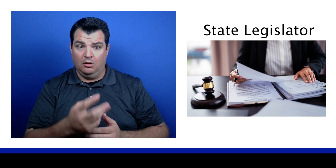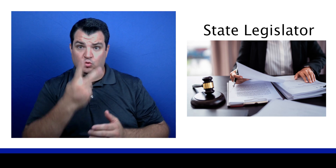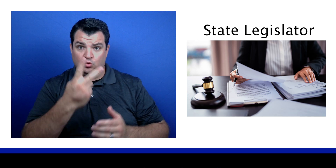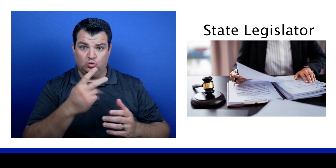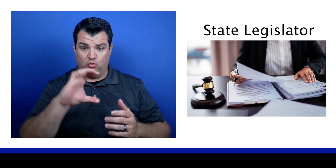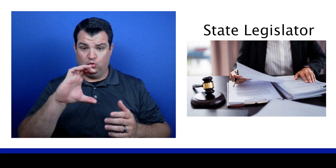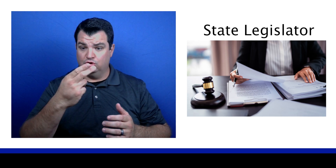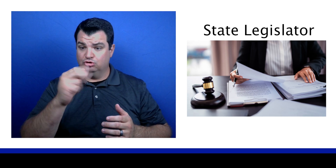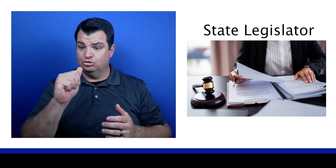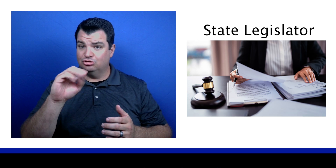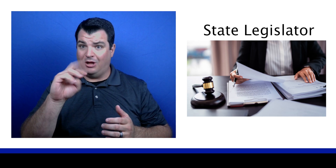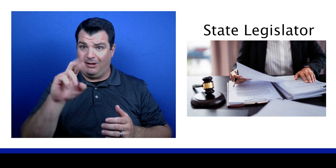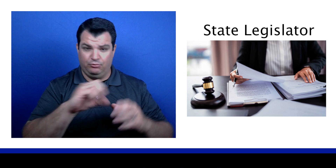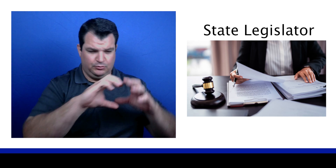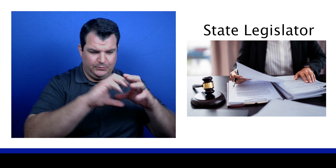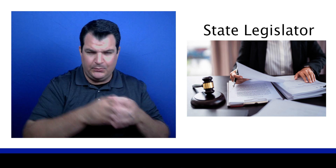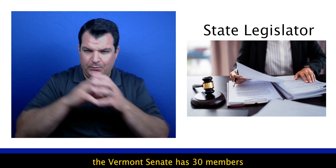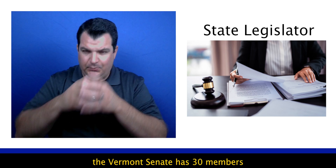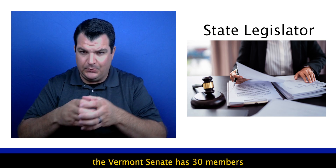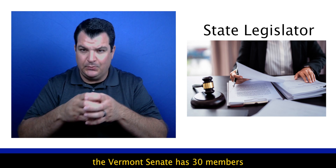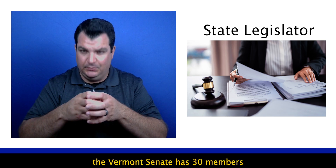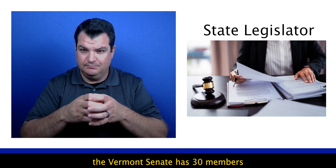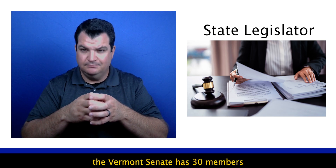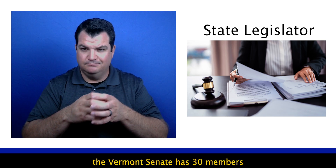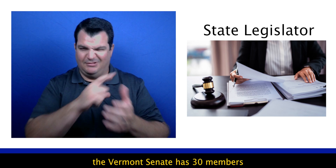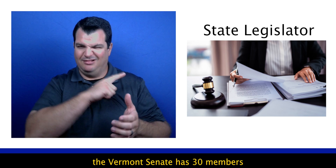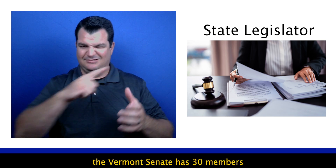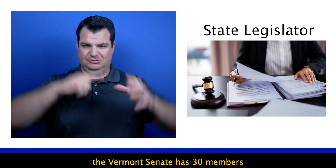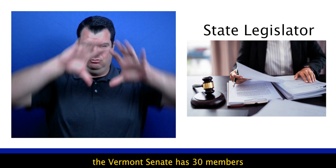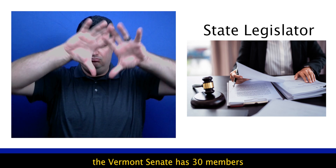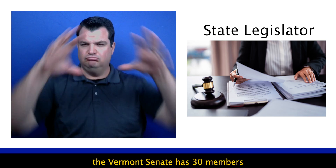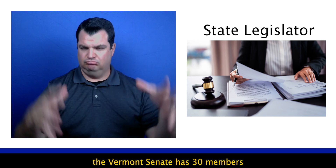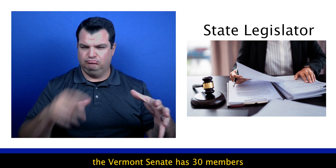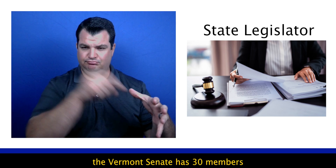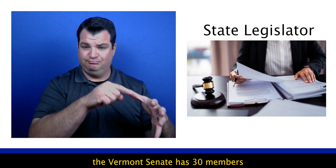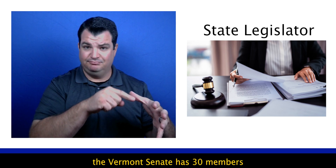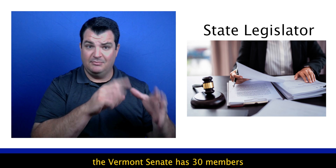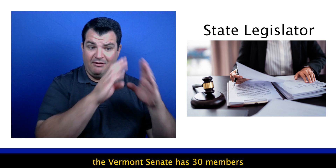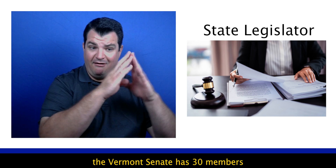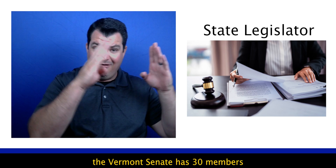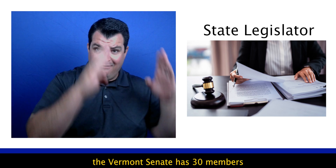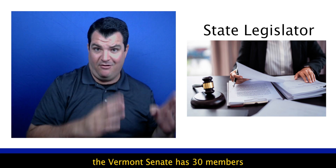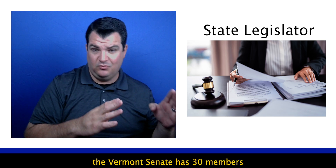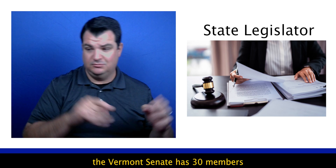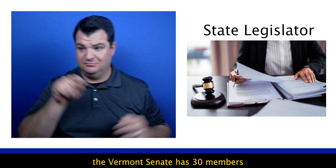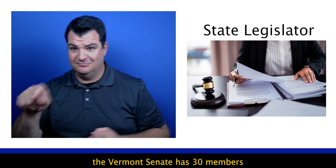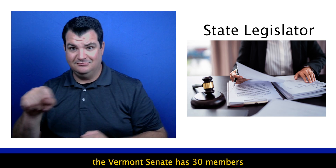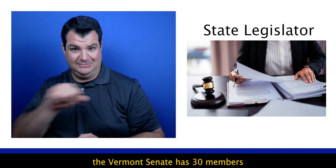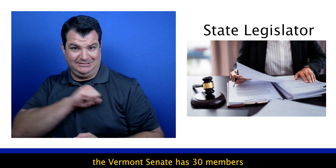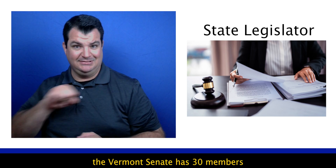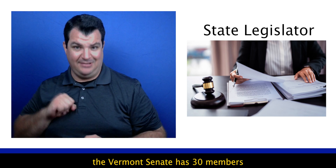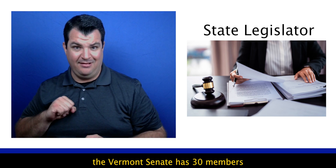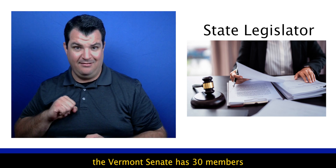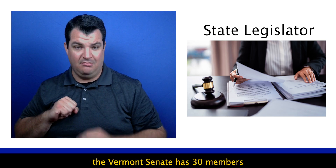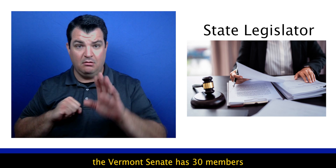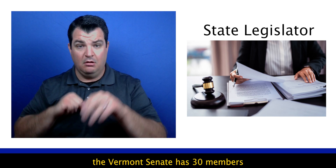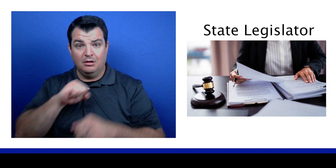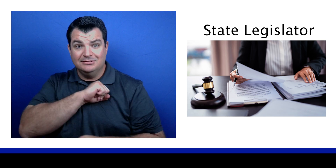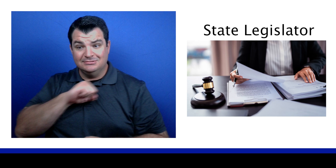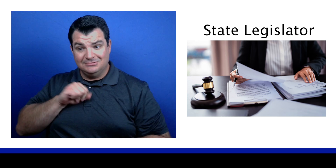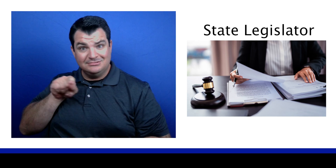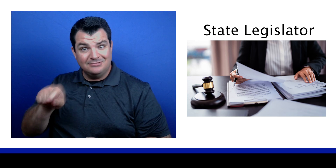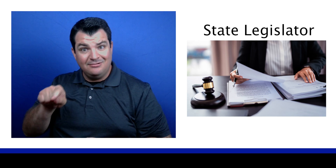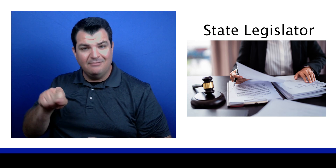Though the 2 chambers have similar powers, the Vermont Senate has 30 members and is elected largely along county